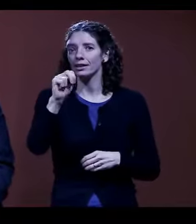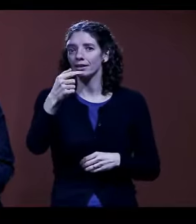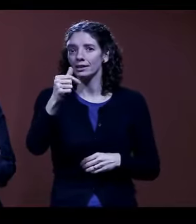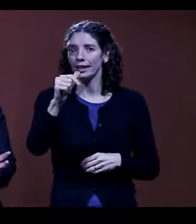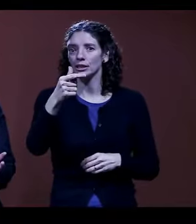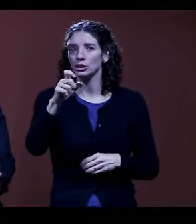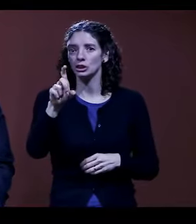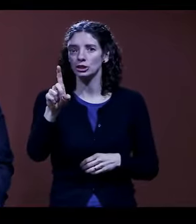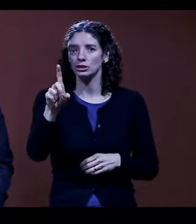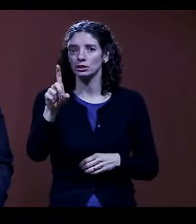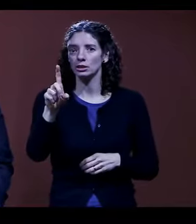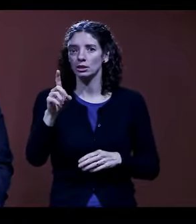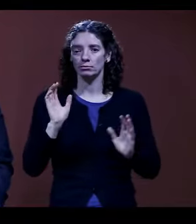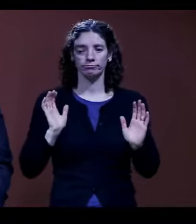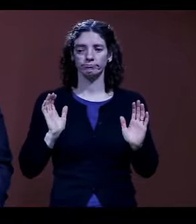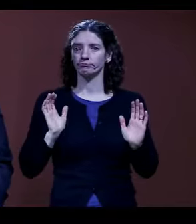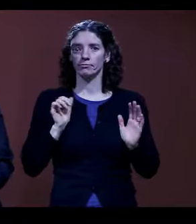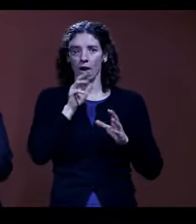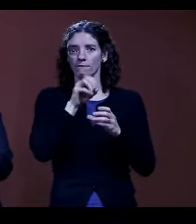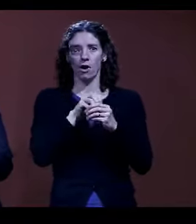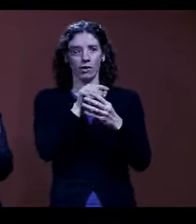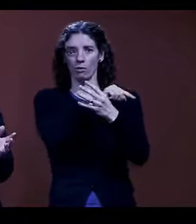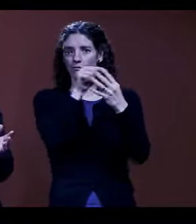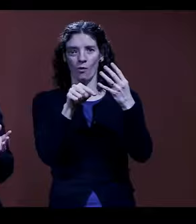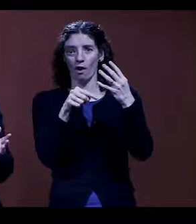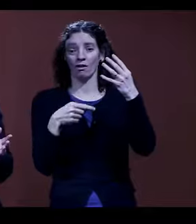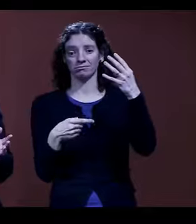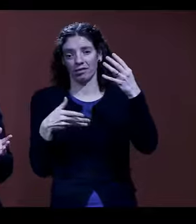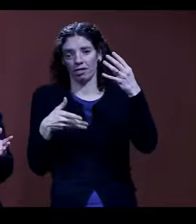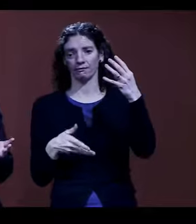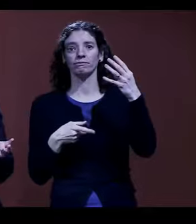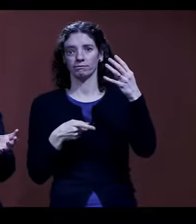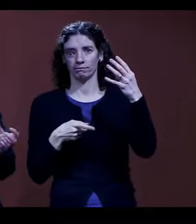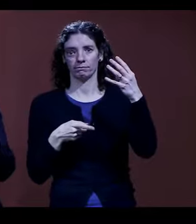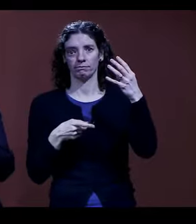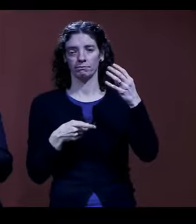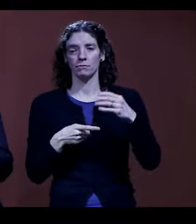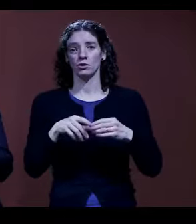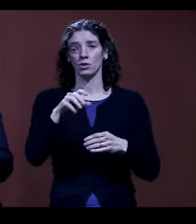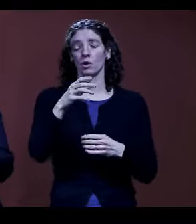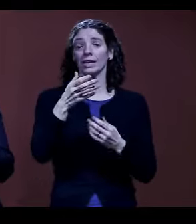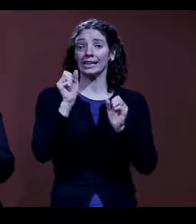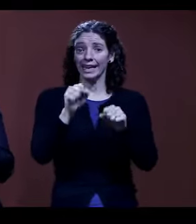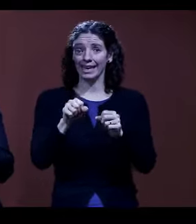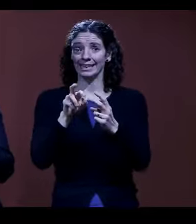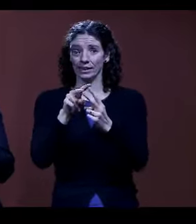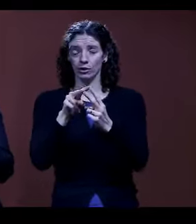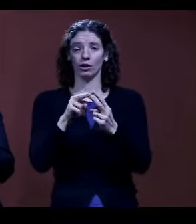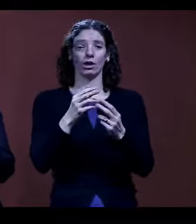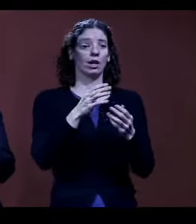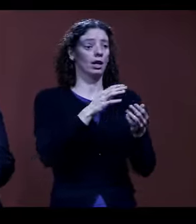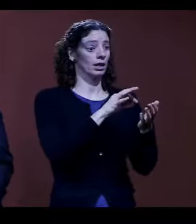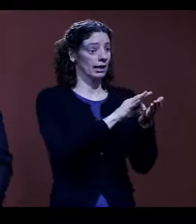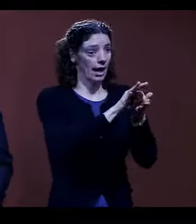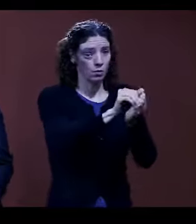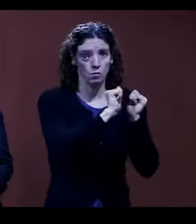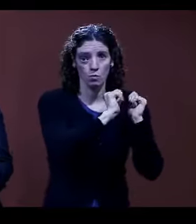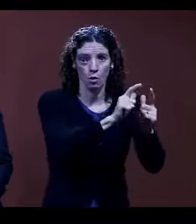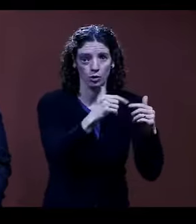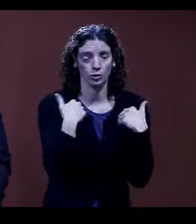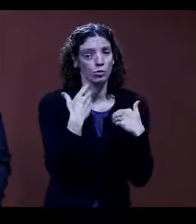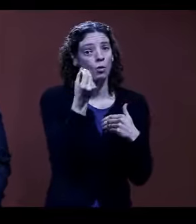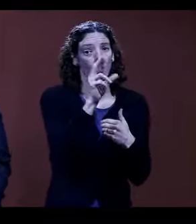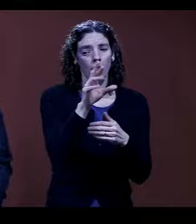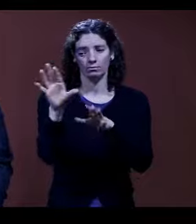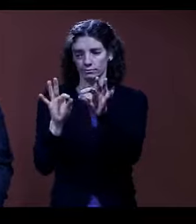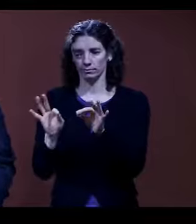So states either collect by census or sample, meaning that they collect for all youth, or they just do a sample of youth in their state. So data is